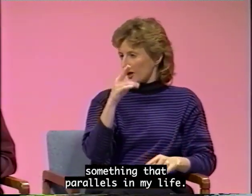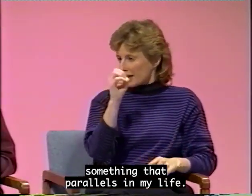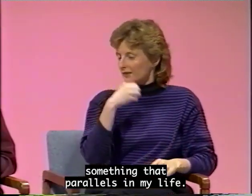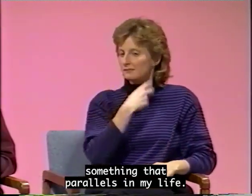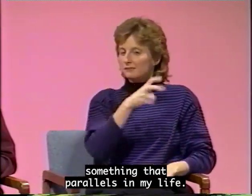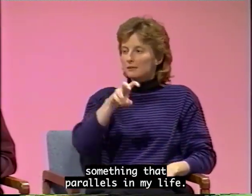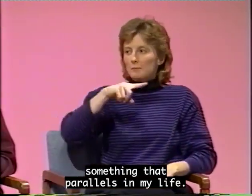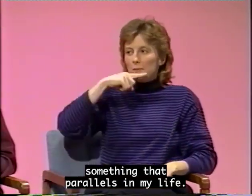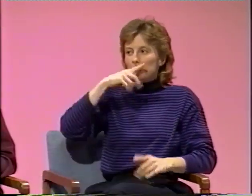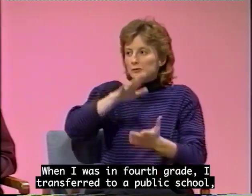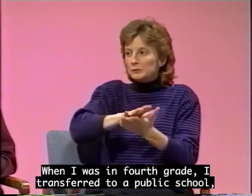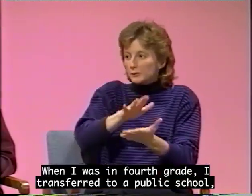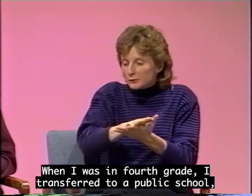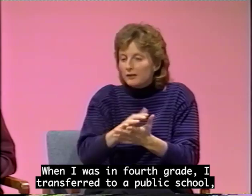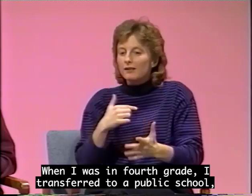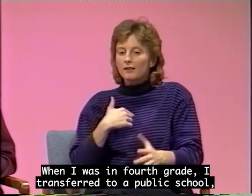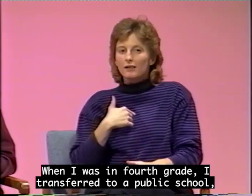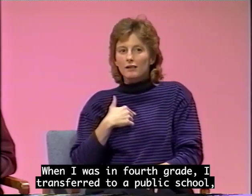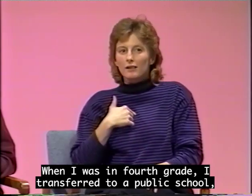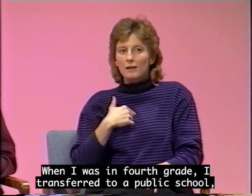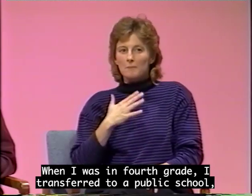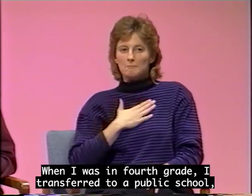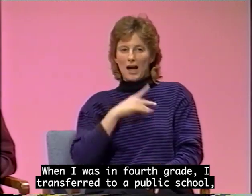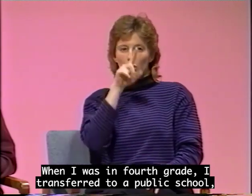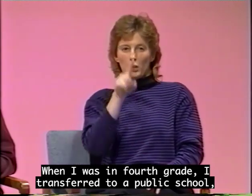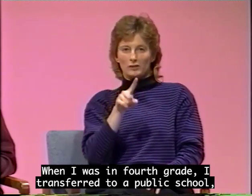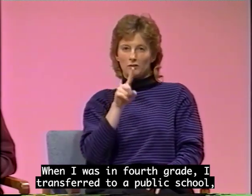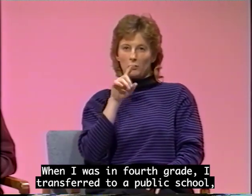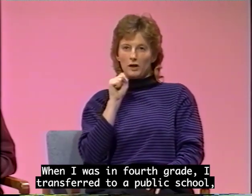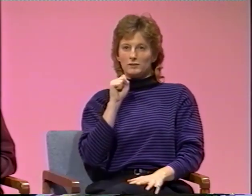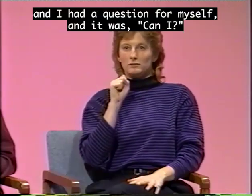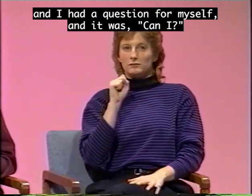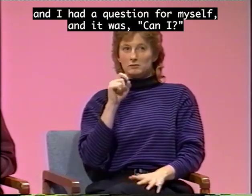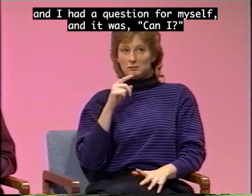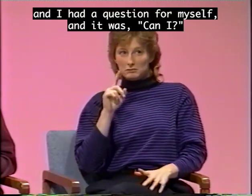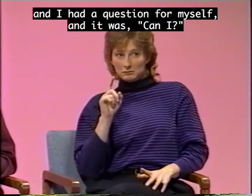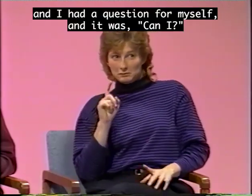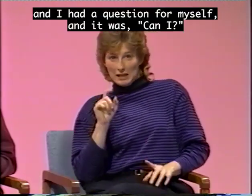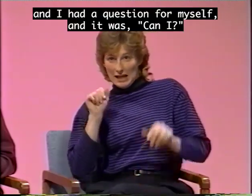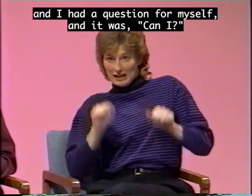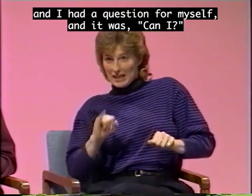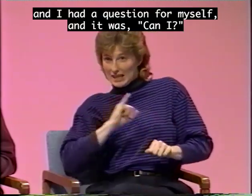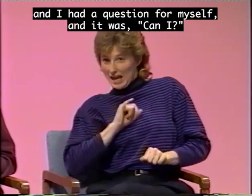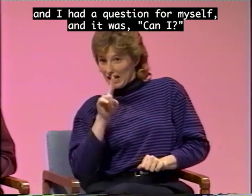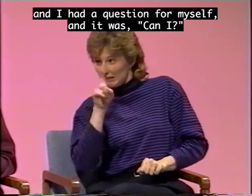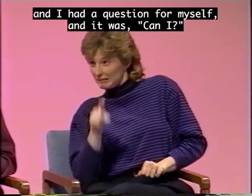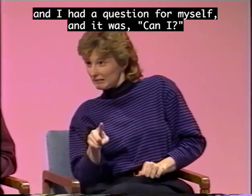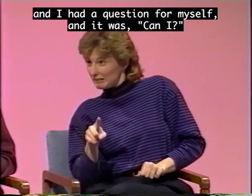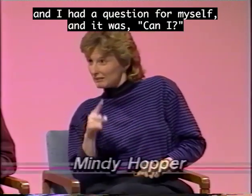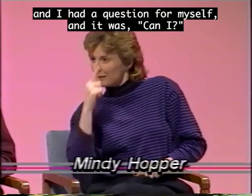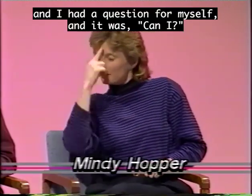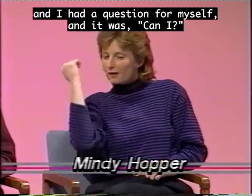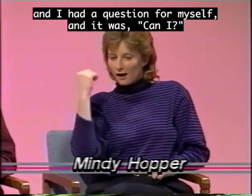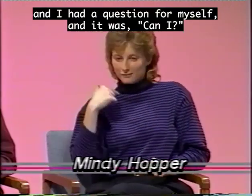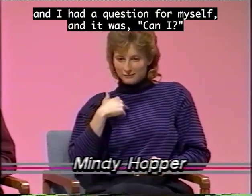my life. When I was in 4th grade, I transferred to a public school, and I had a question for myself, and it was, can